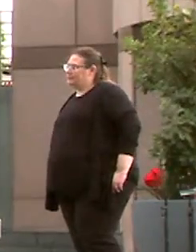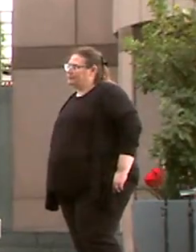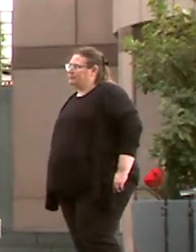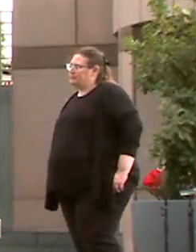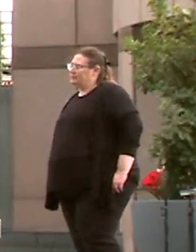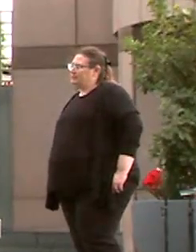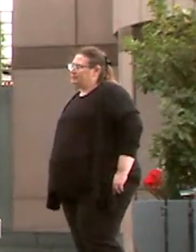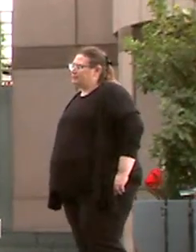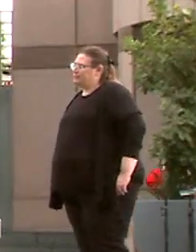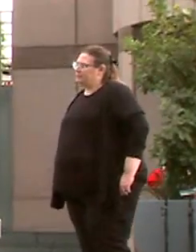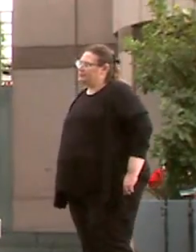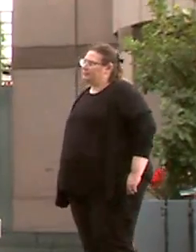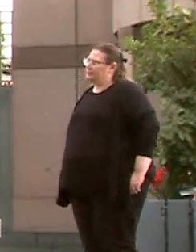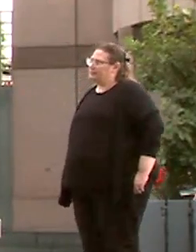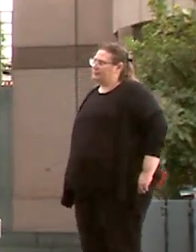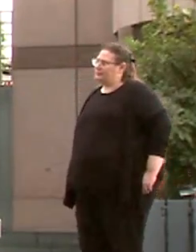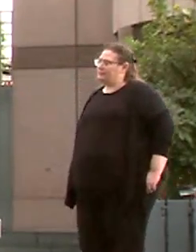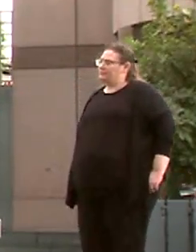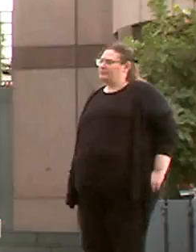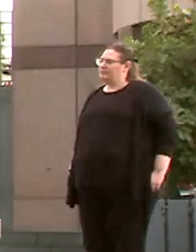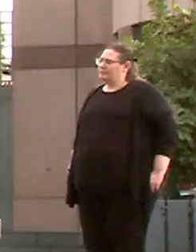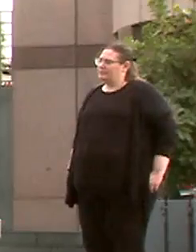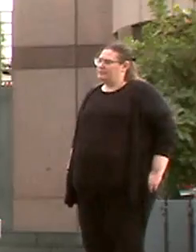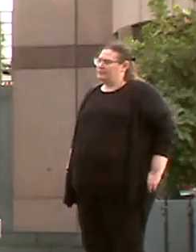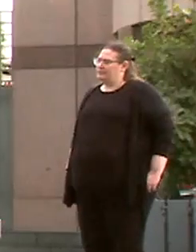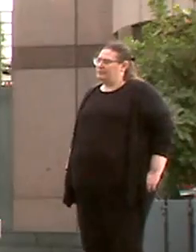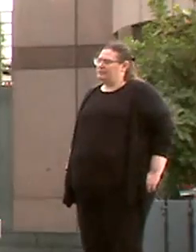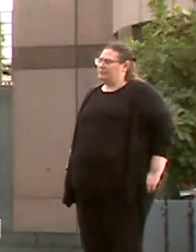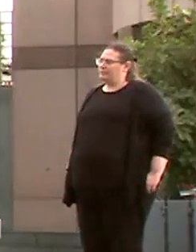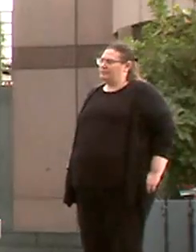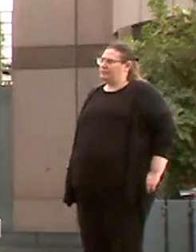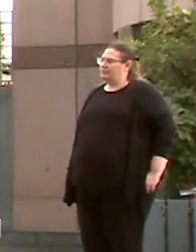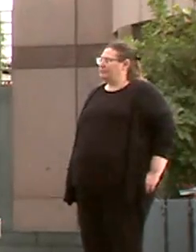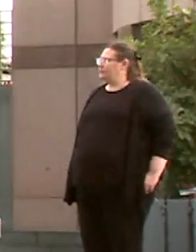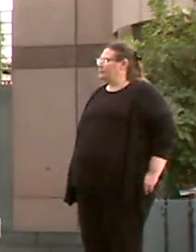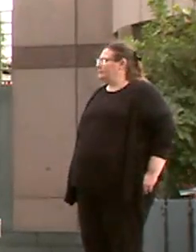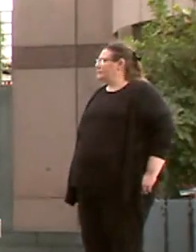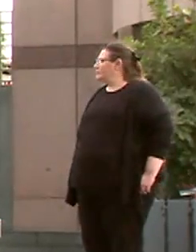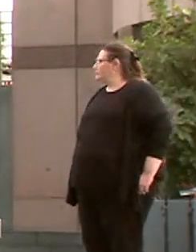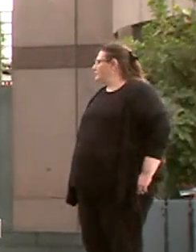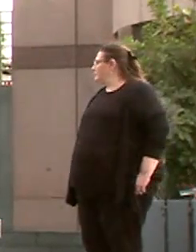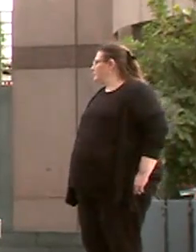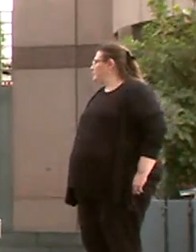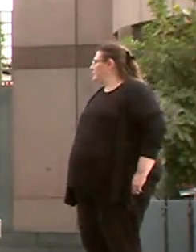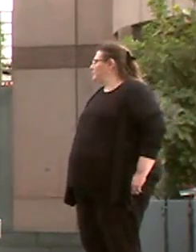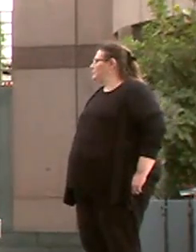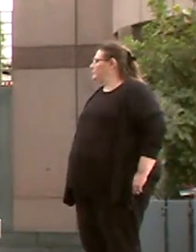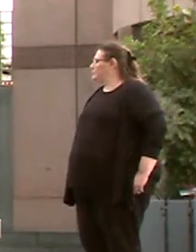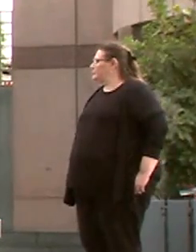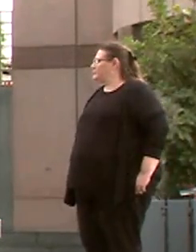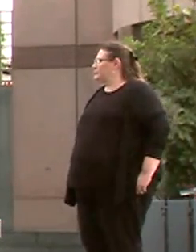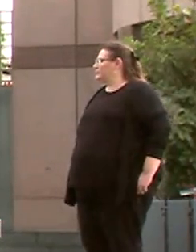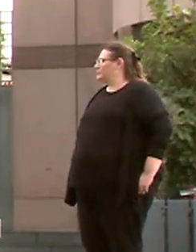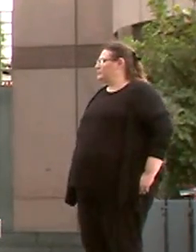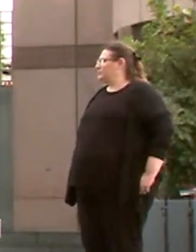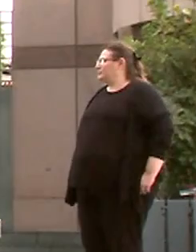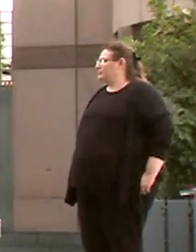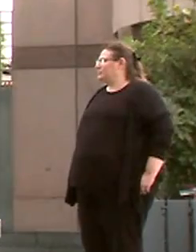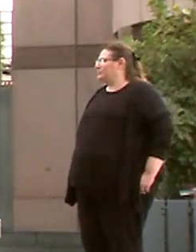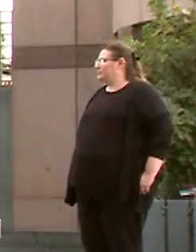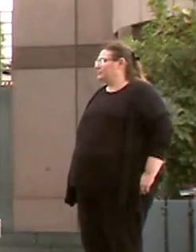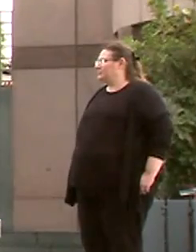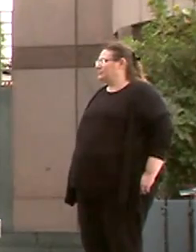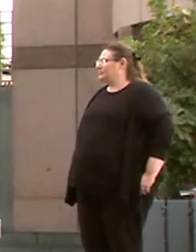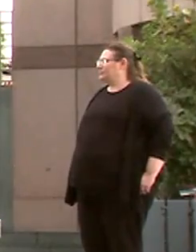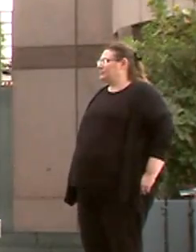copied and replicated at other studios. And so I'm excited for more content like Plan B, like We Are Lady Parts.